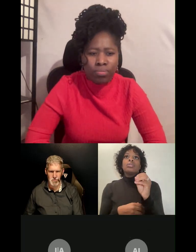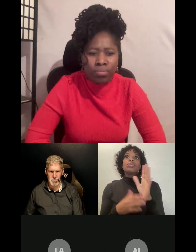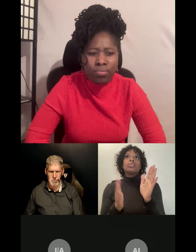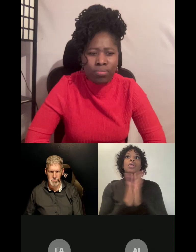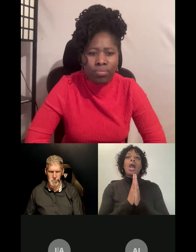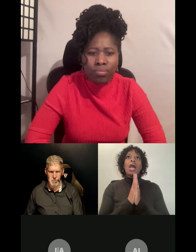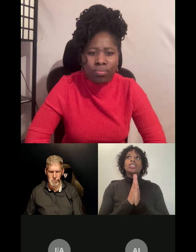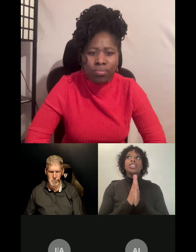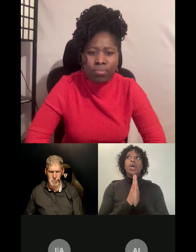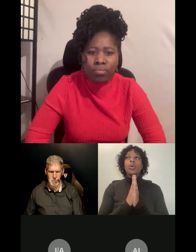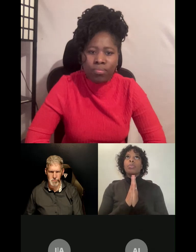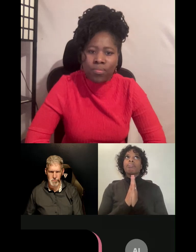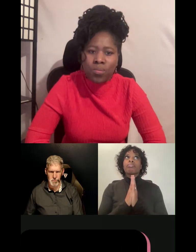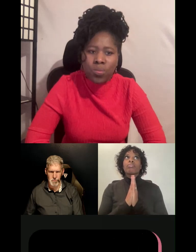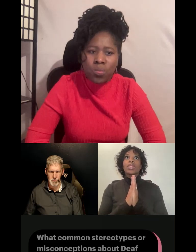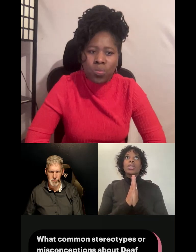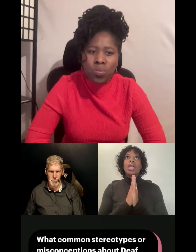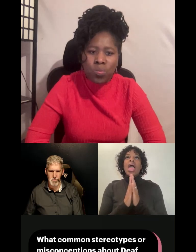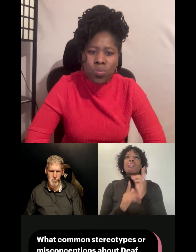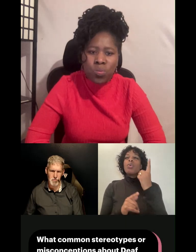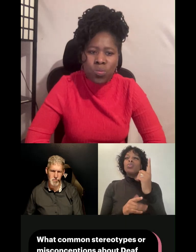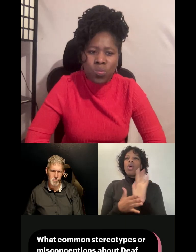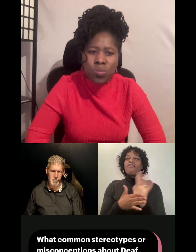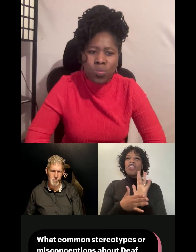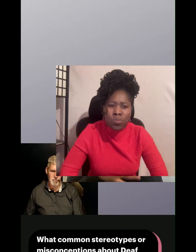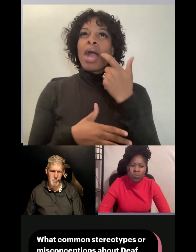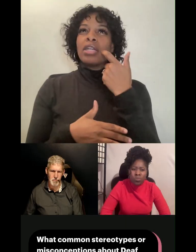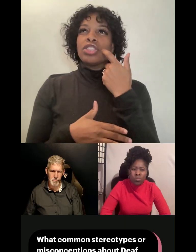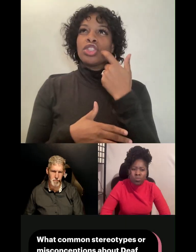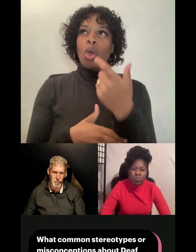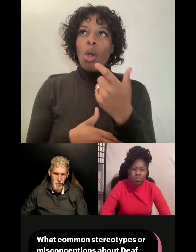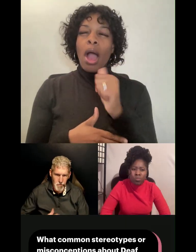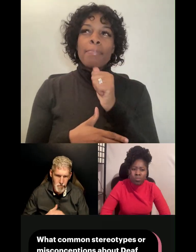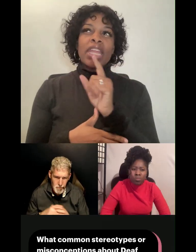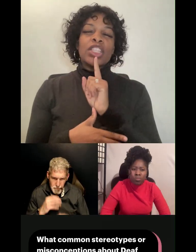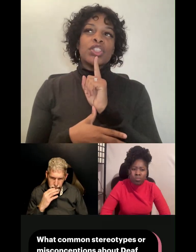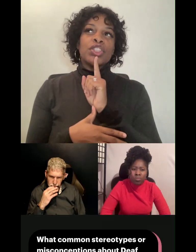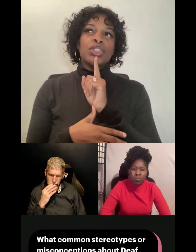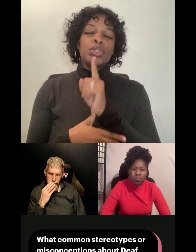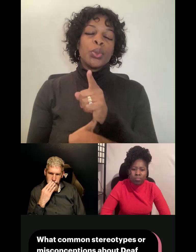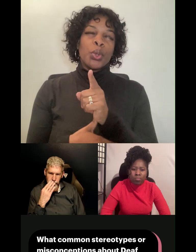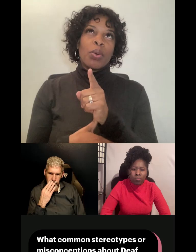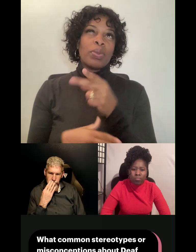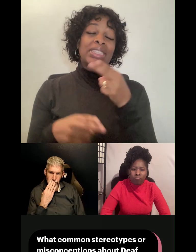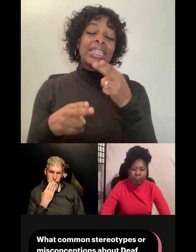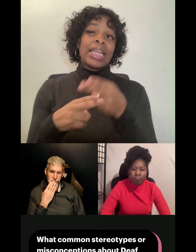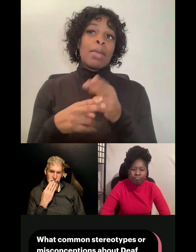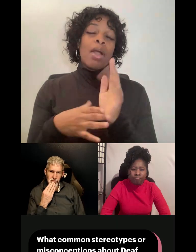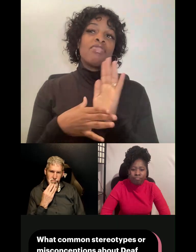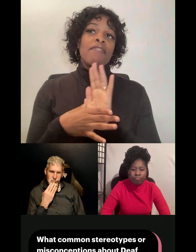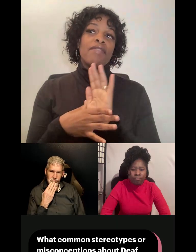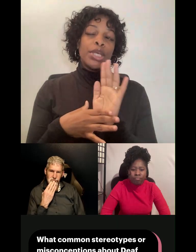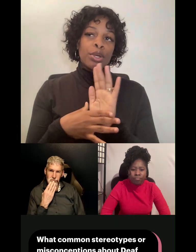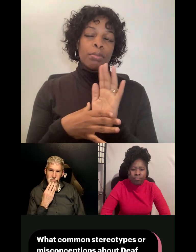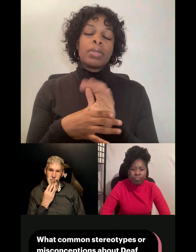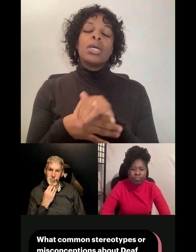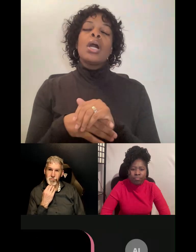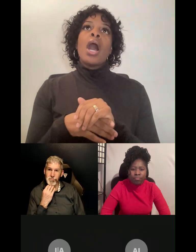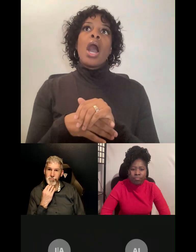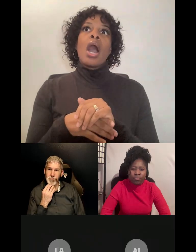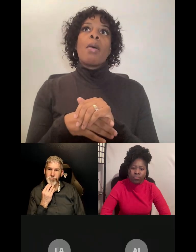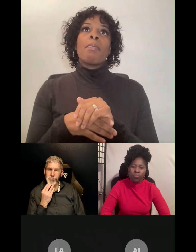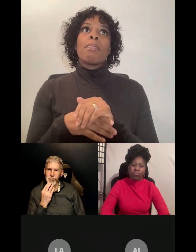Go ahead, Katrina. So there was one film I saw. I'm not sure what was the name of the